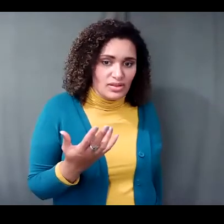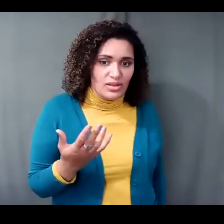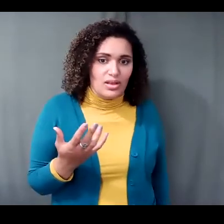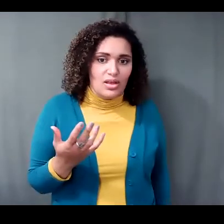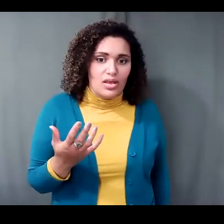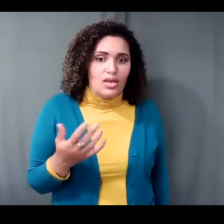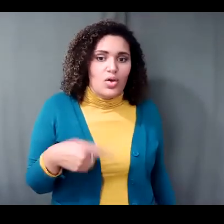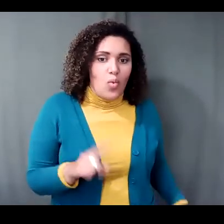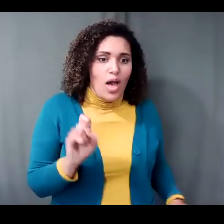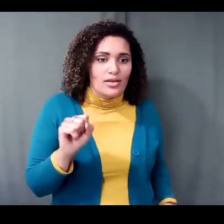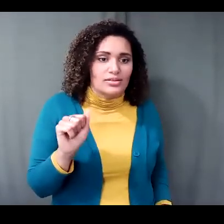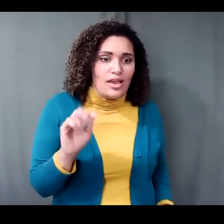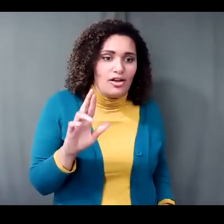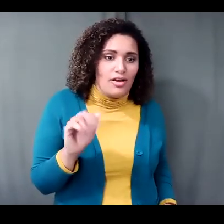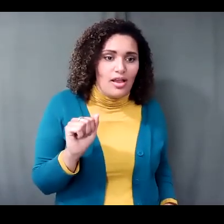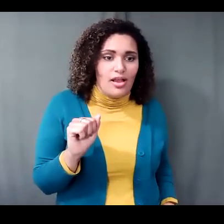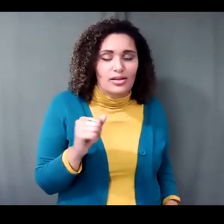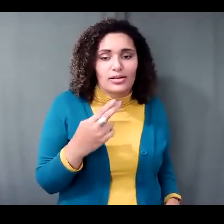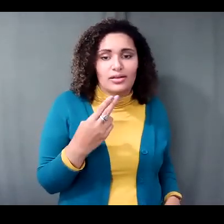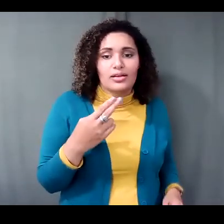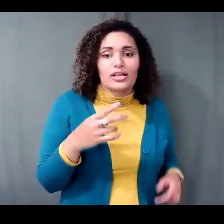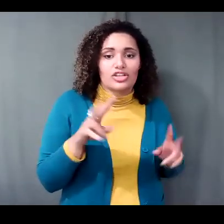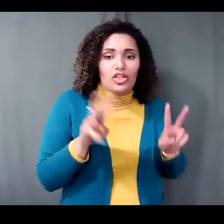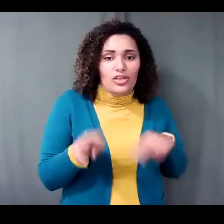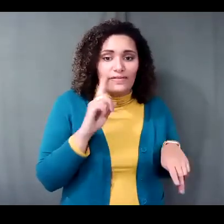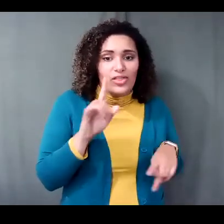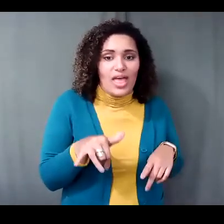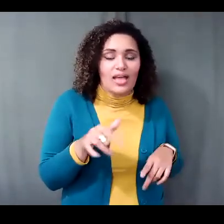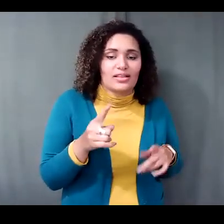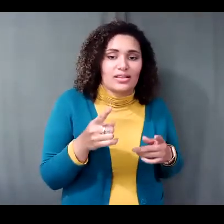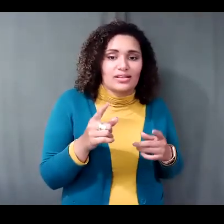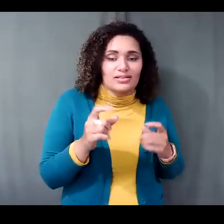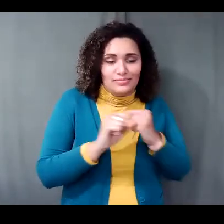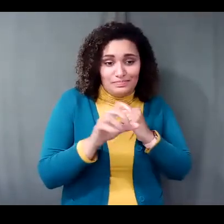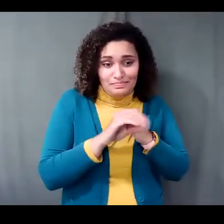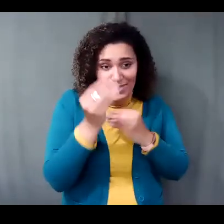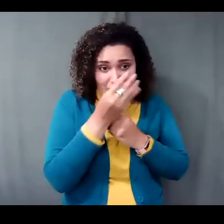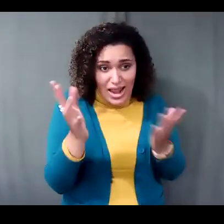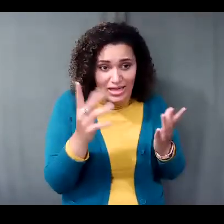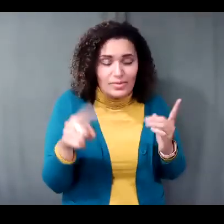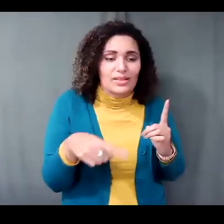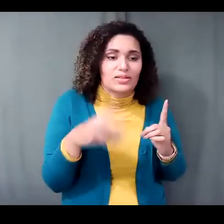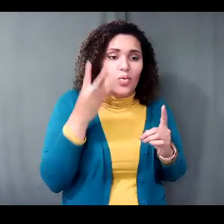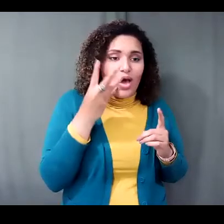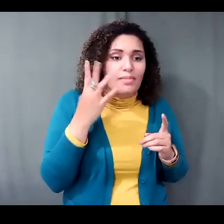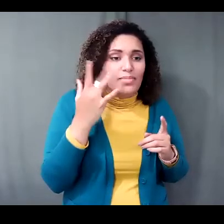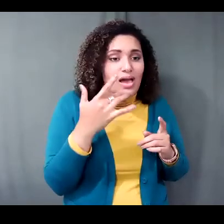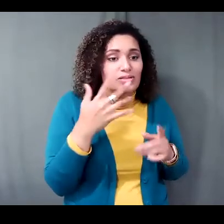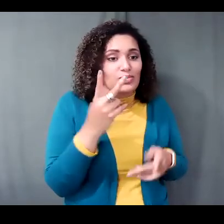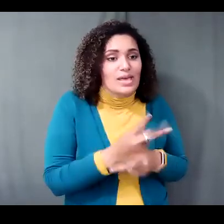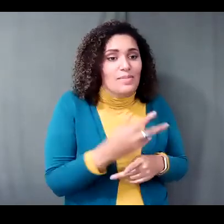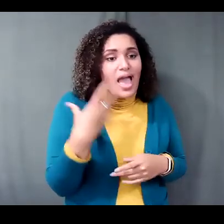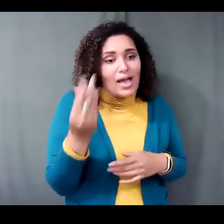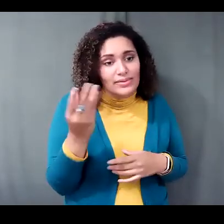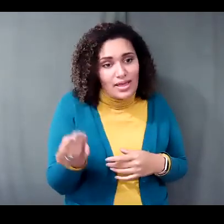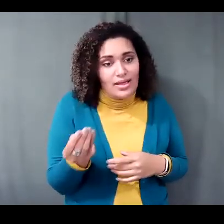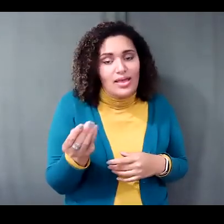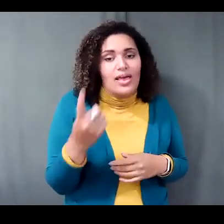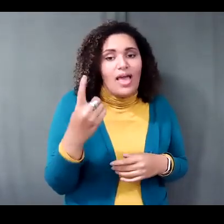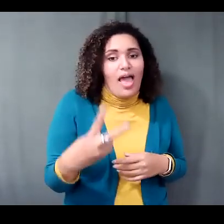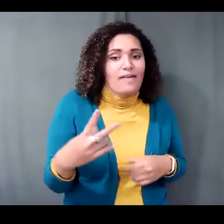breathing through that. And hope it wouldn't leak. I guess it's possible it could leak. I mean, we had to go water the barrel. In the summer, we would have to